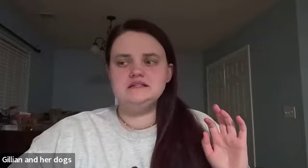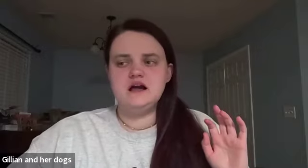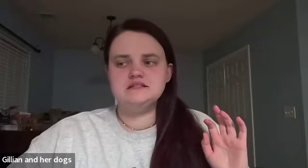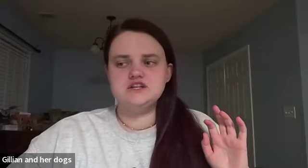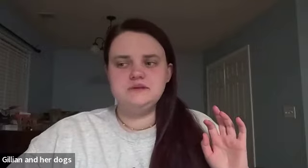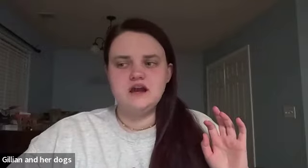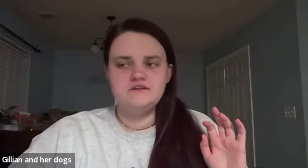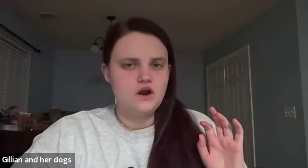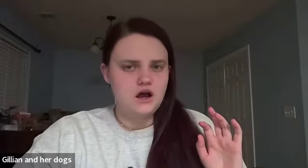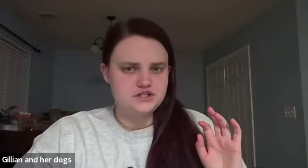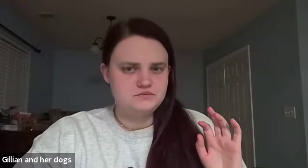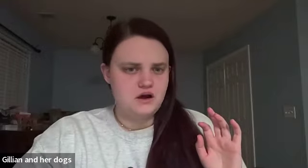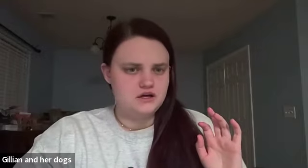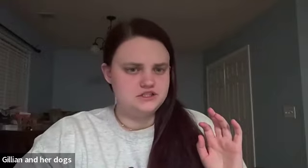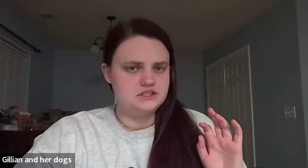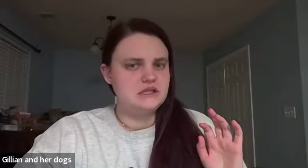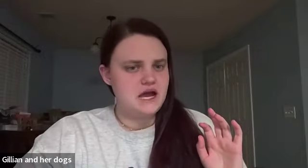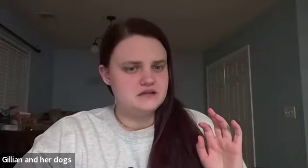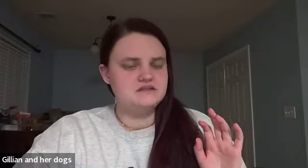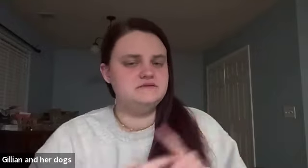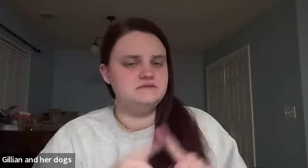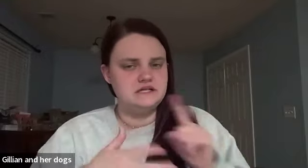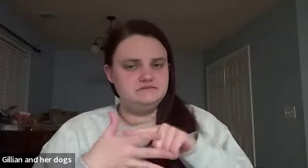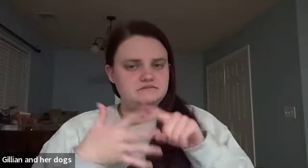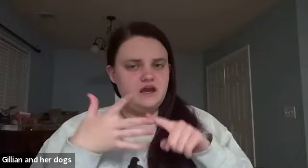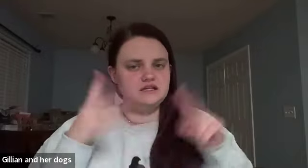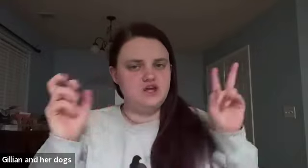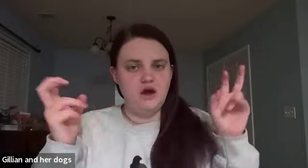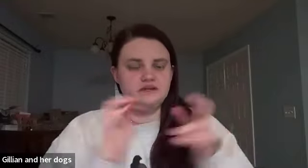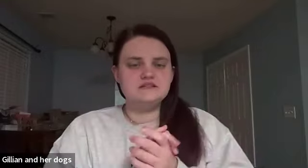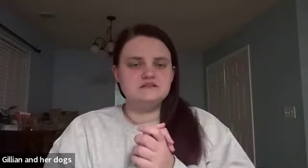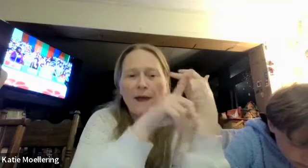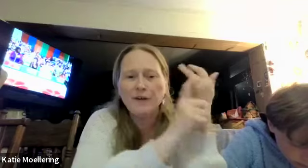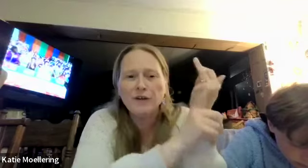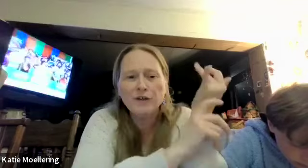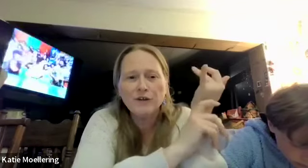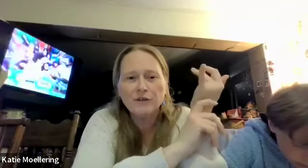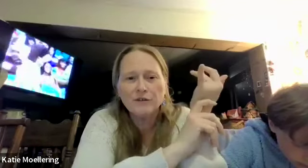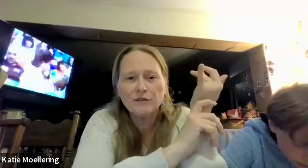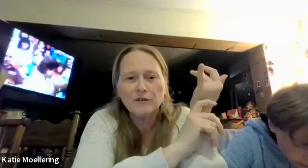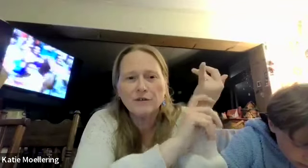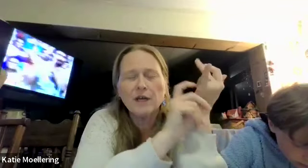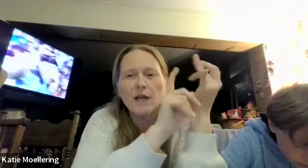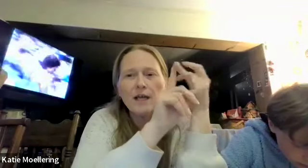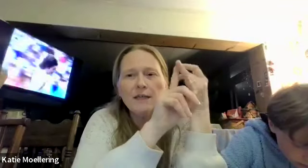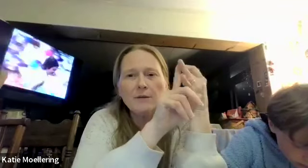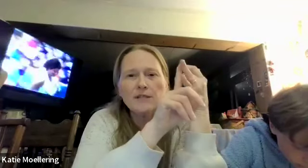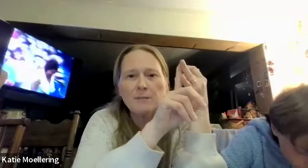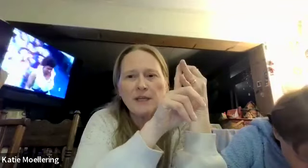next class is going to be kind of our hodgepodge class of different kind of We have topics. some weather Mm-hmm. and there is something